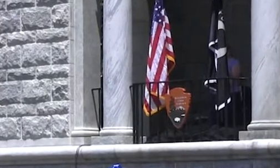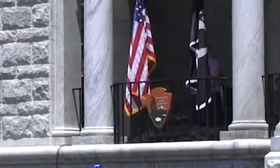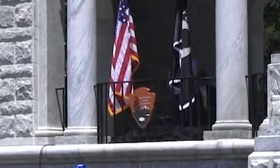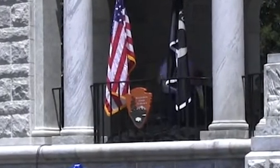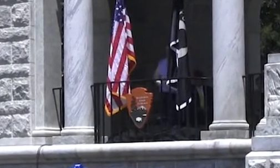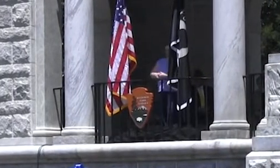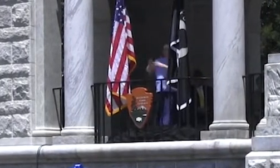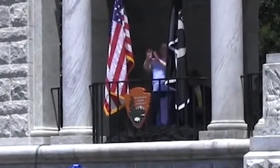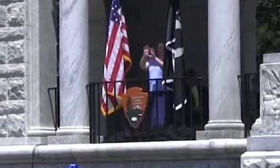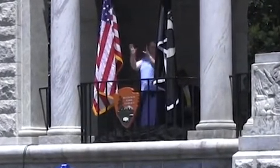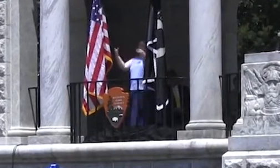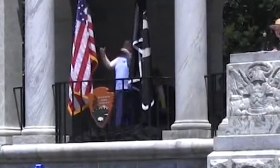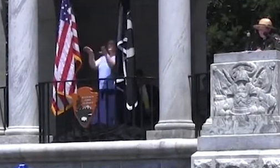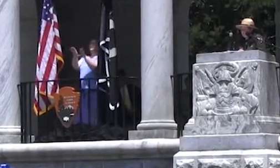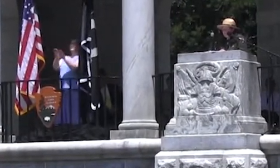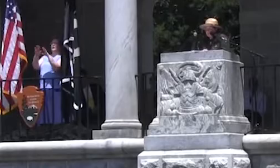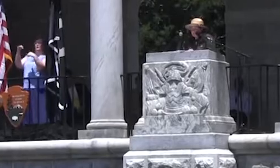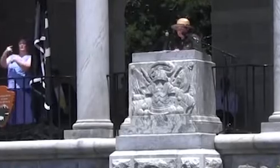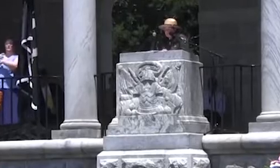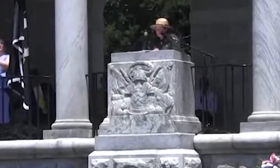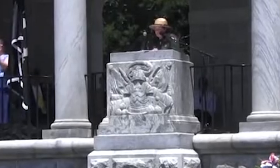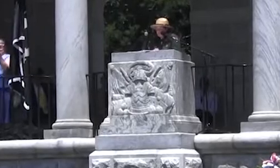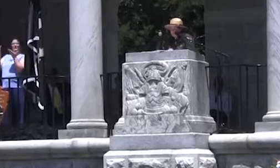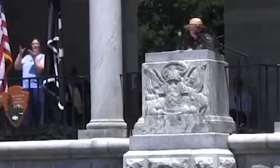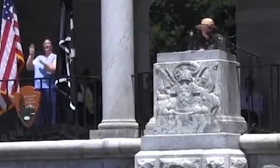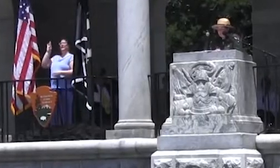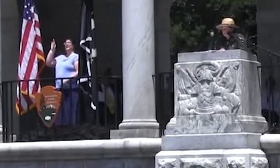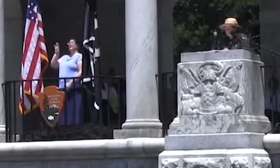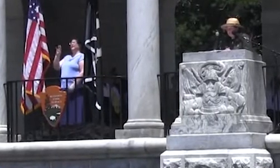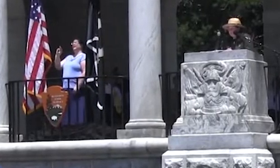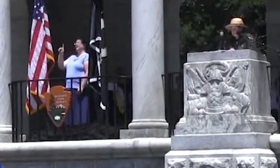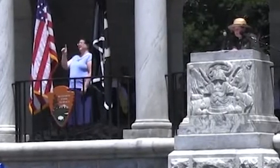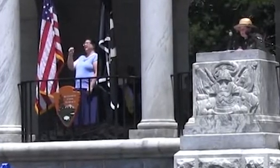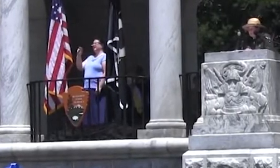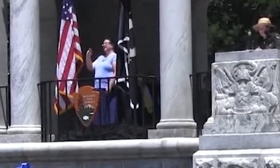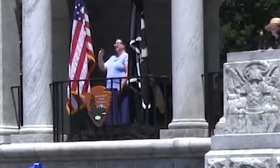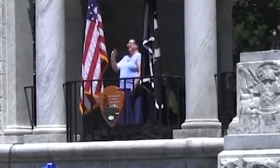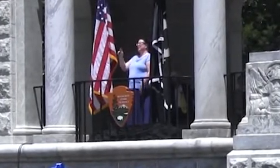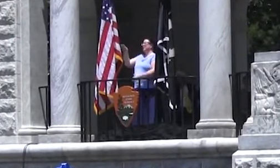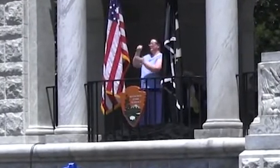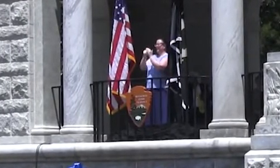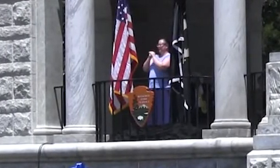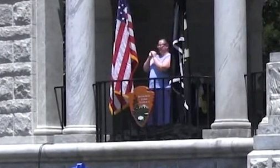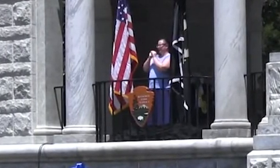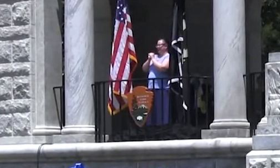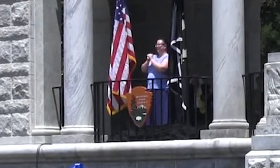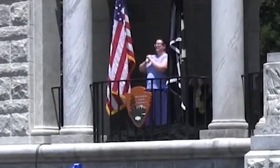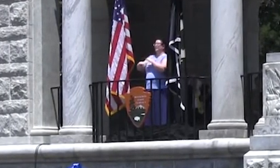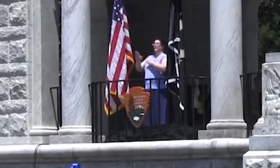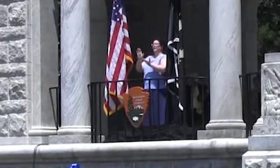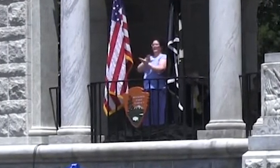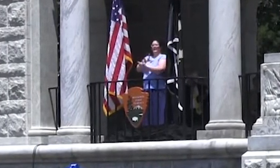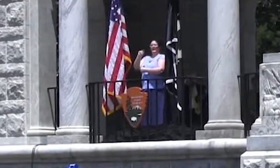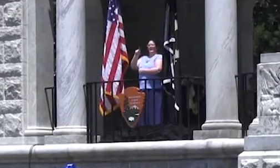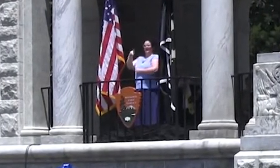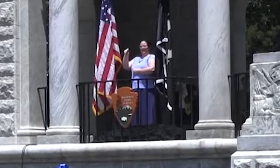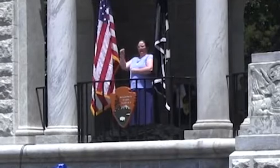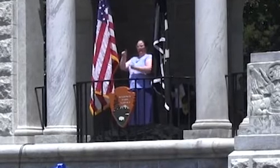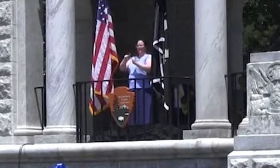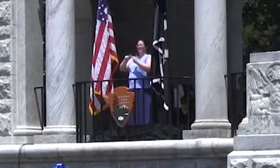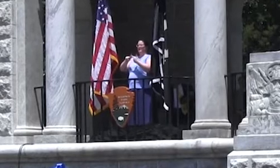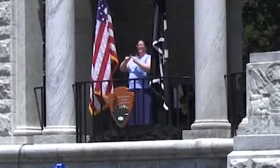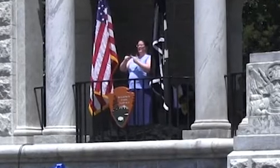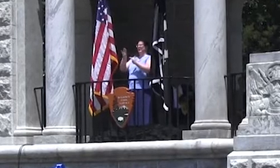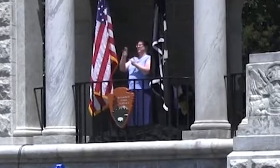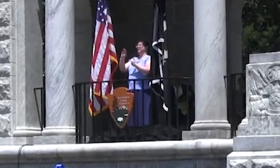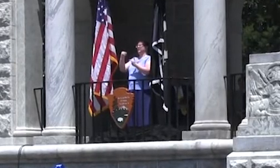Today's service, I will invite Father Nelson to offer the benediction, which will be followed by the playing of taps and a song, Mansions of